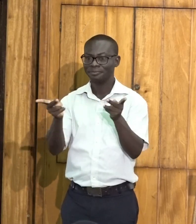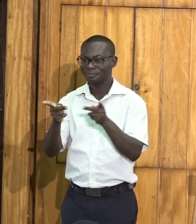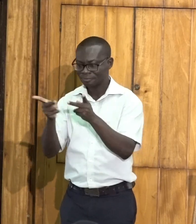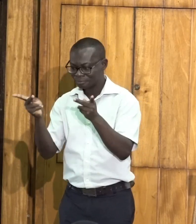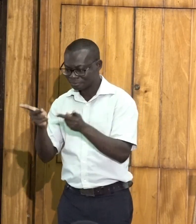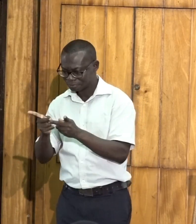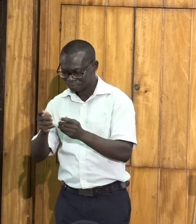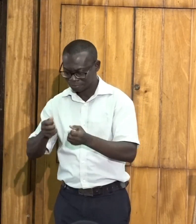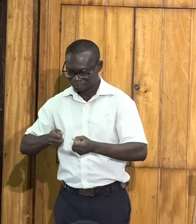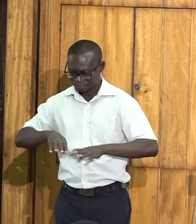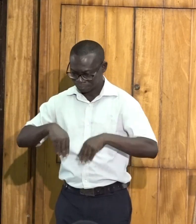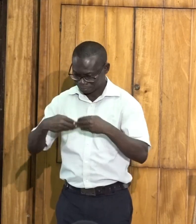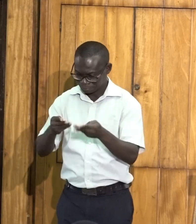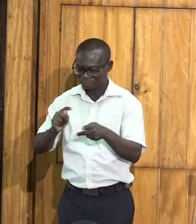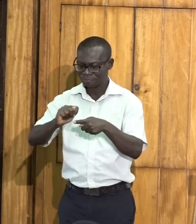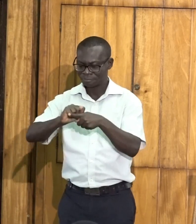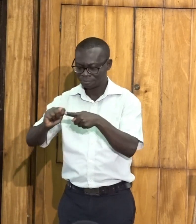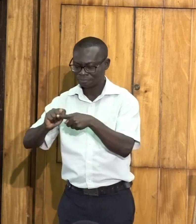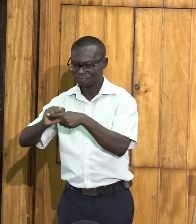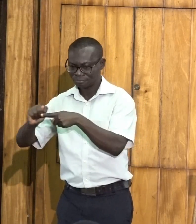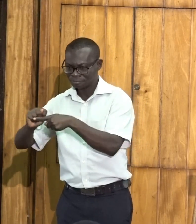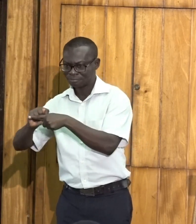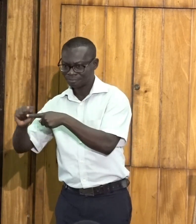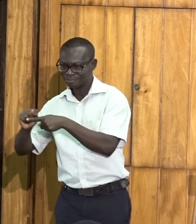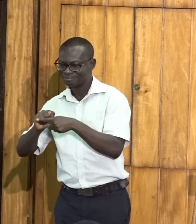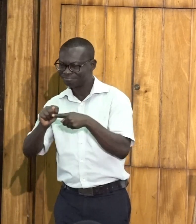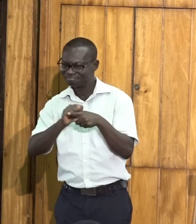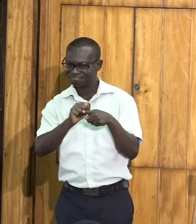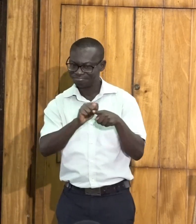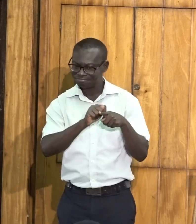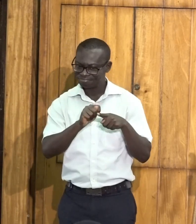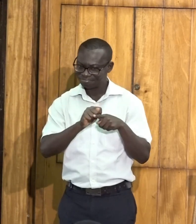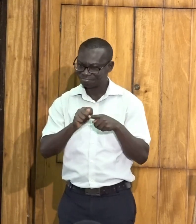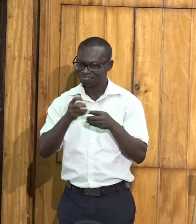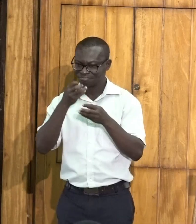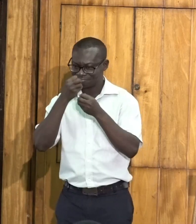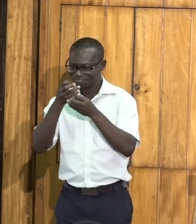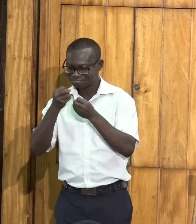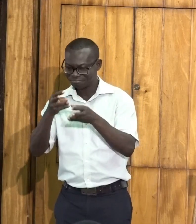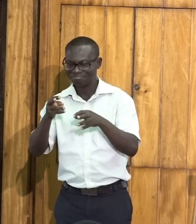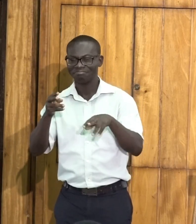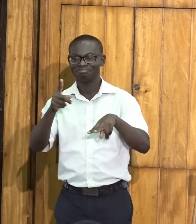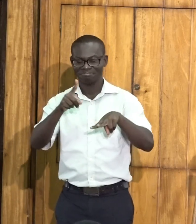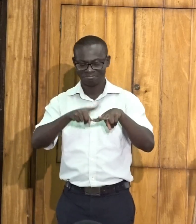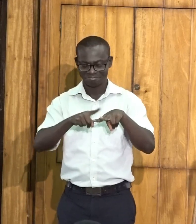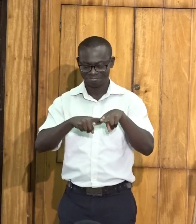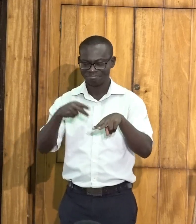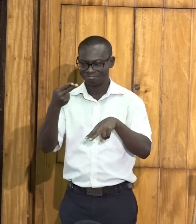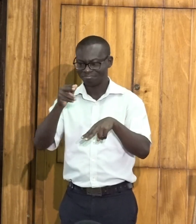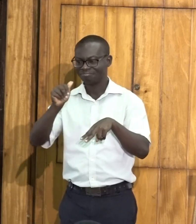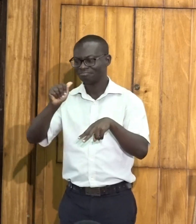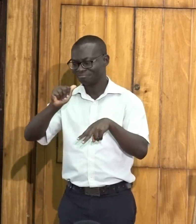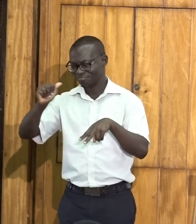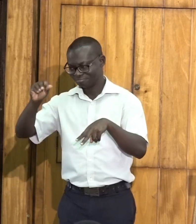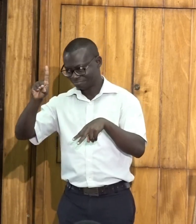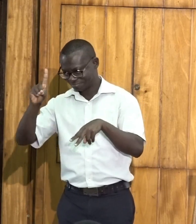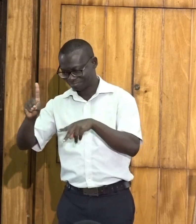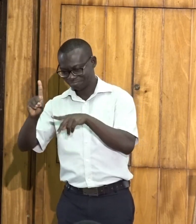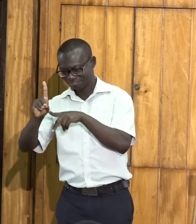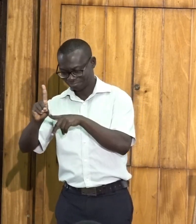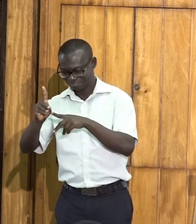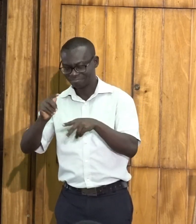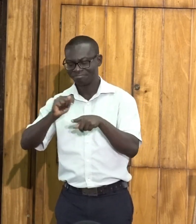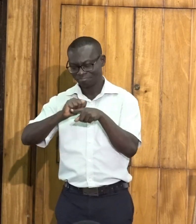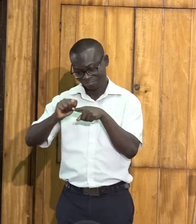training. Remy talked before about the HIV cascade and AHD being just part of this continuum. We